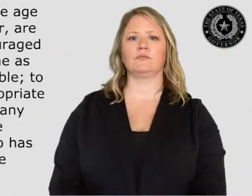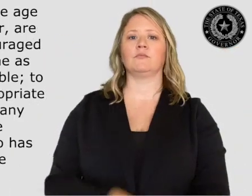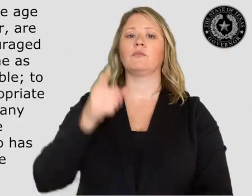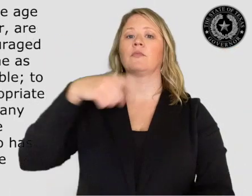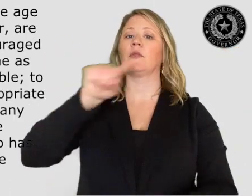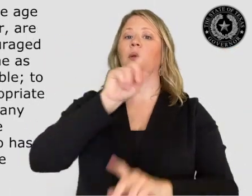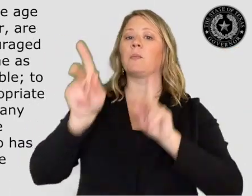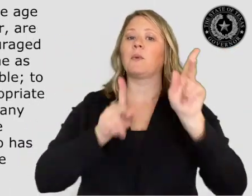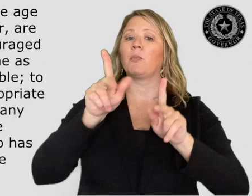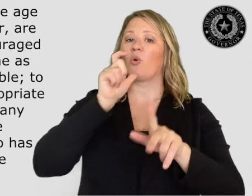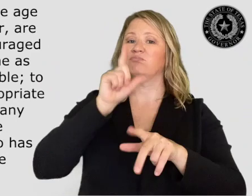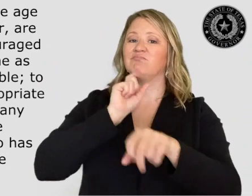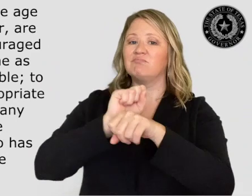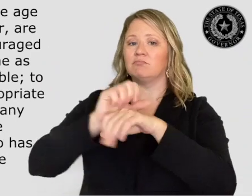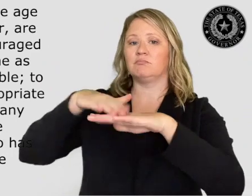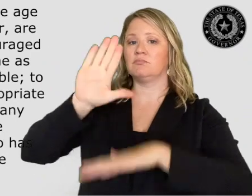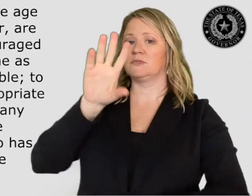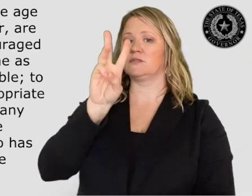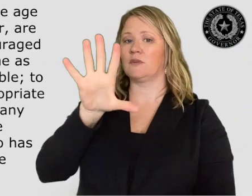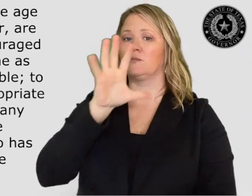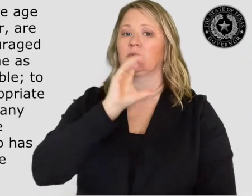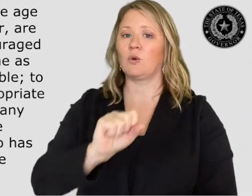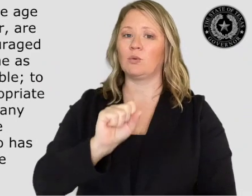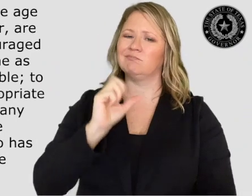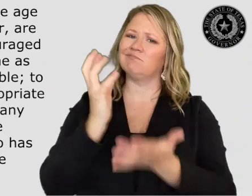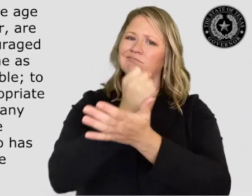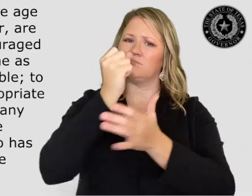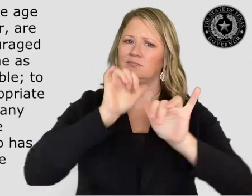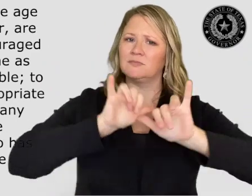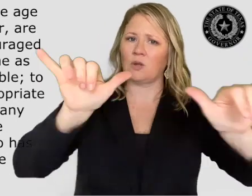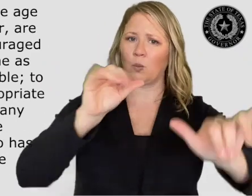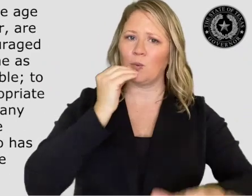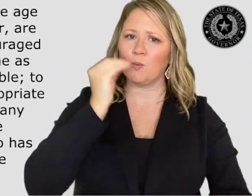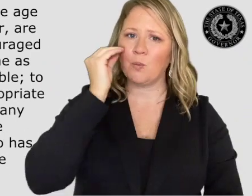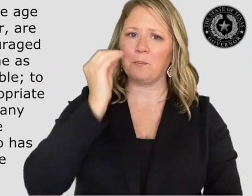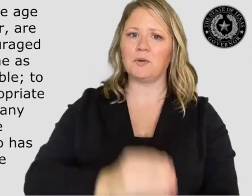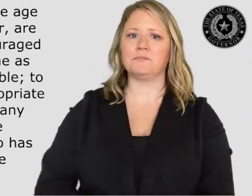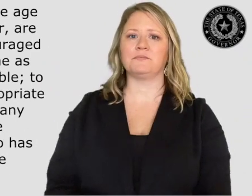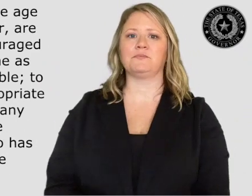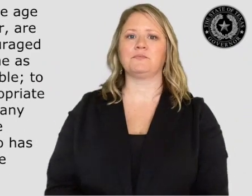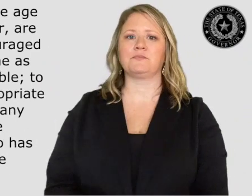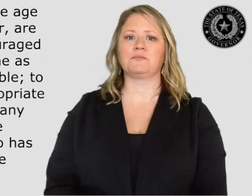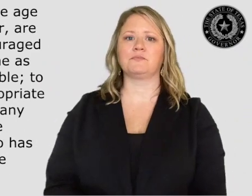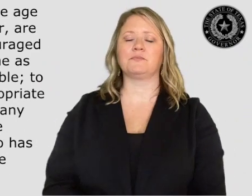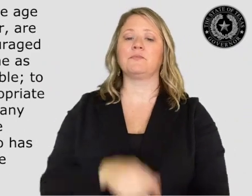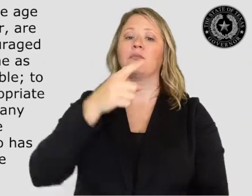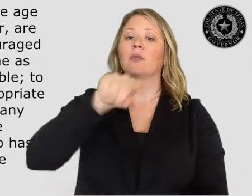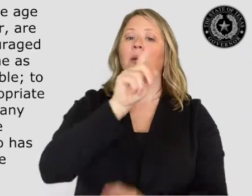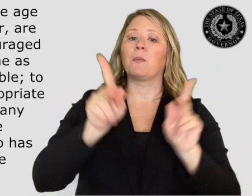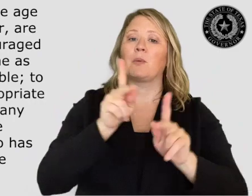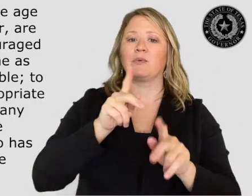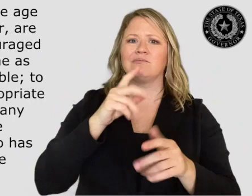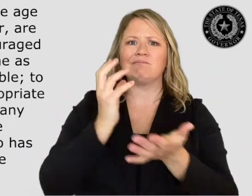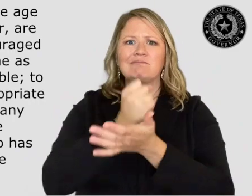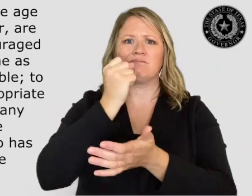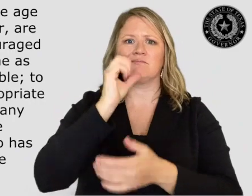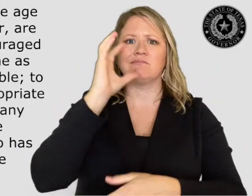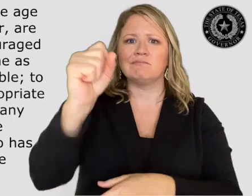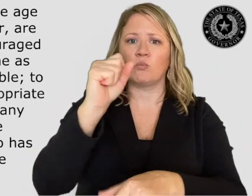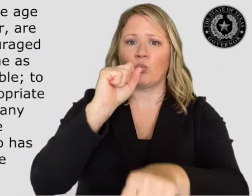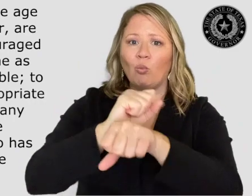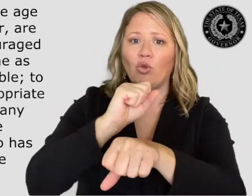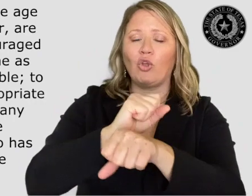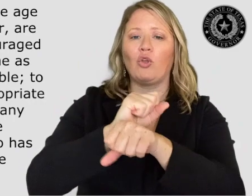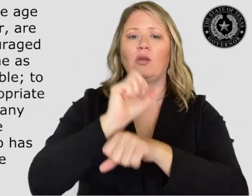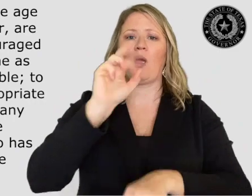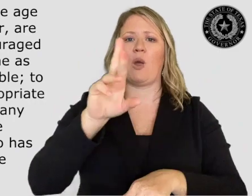People over the age of 65, however, are strongly encouraged to stay at home as much as possible to maintain appropriate distance